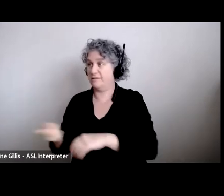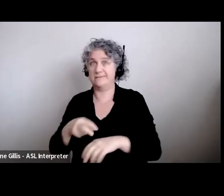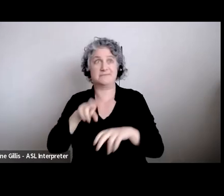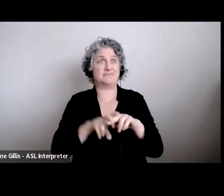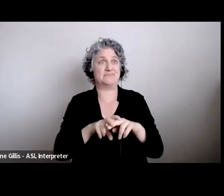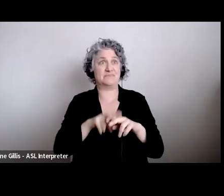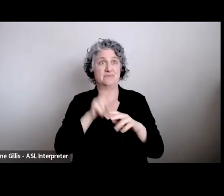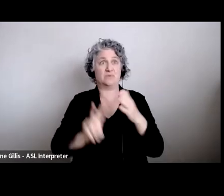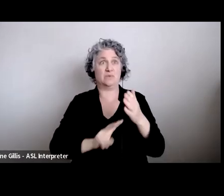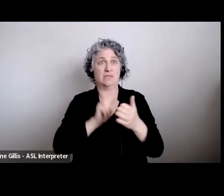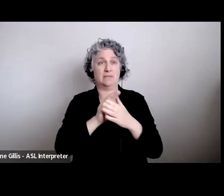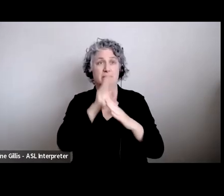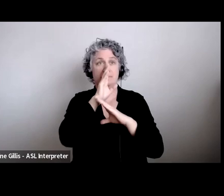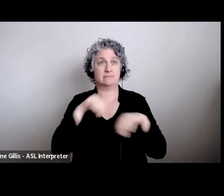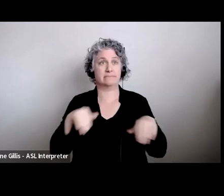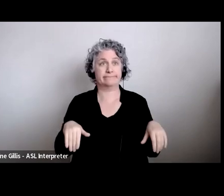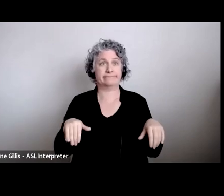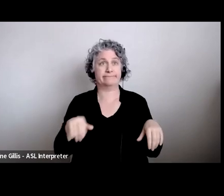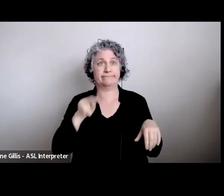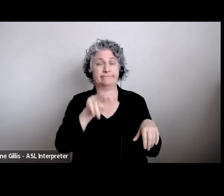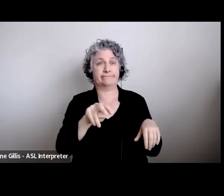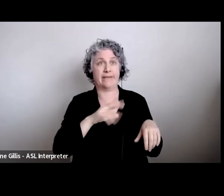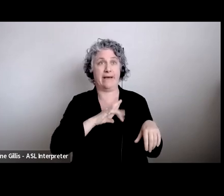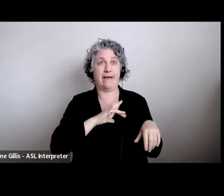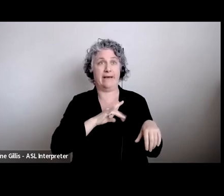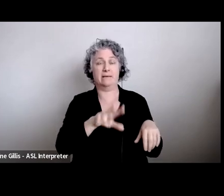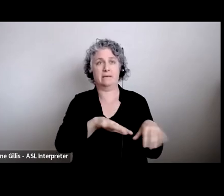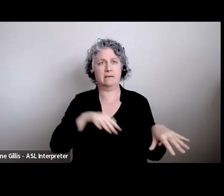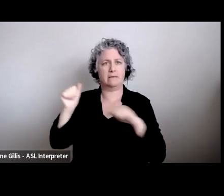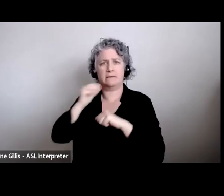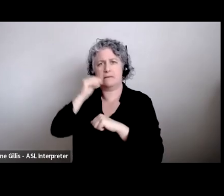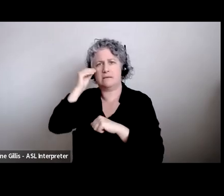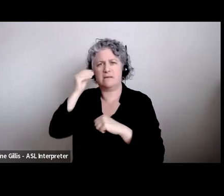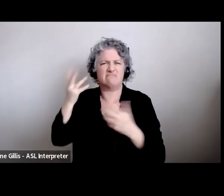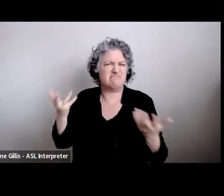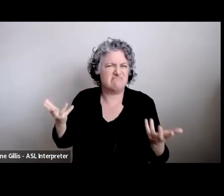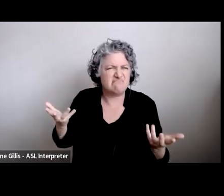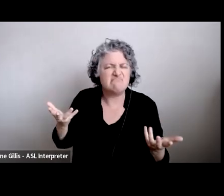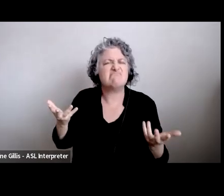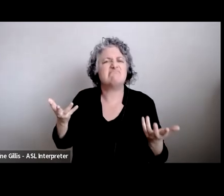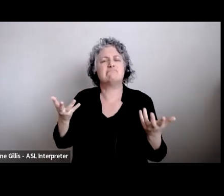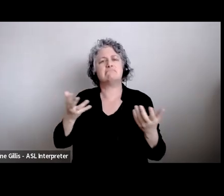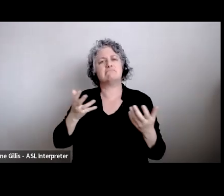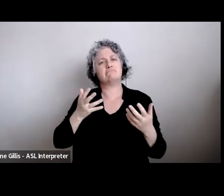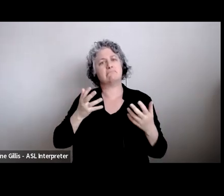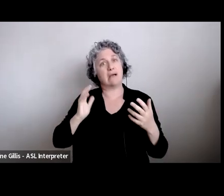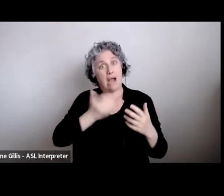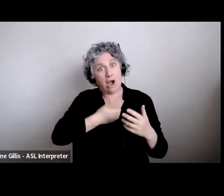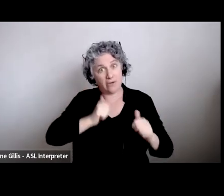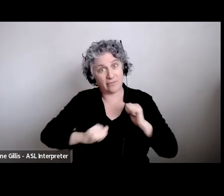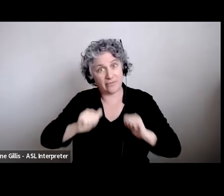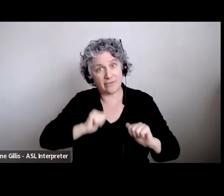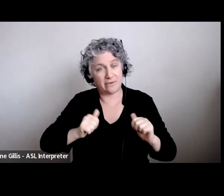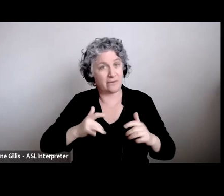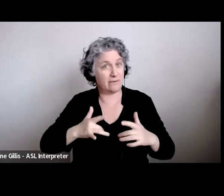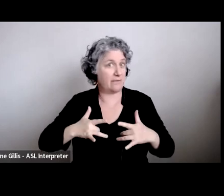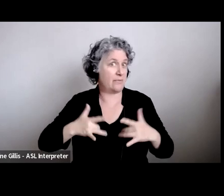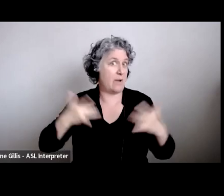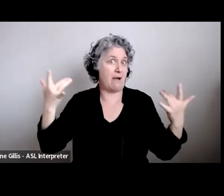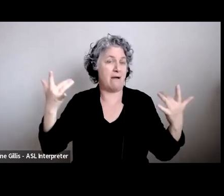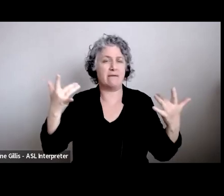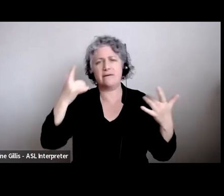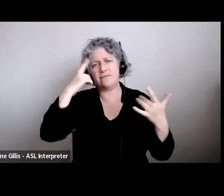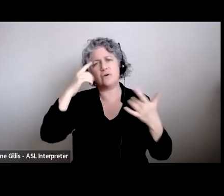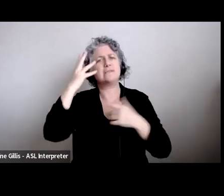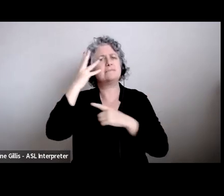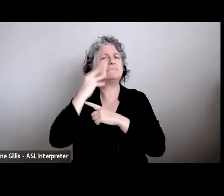for 2 hours, I watch the play, I go back downstairs, I drive home. Like, part of like how the Citadel thrives is building an experience for